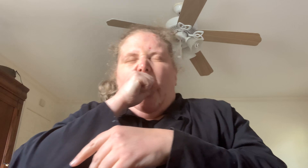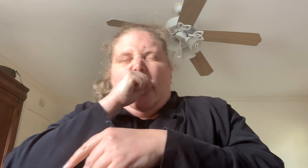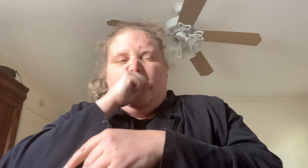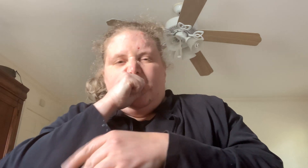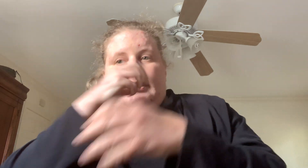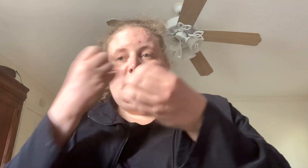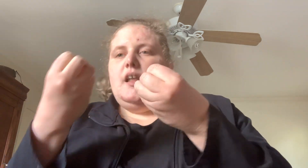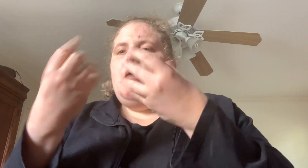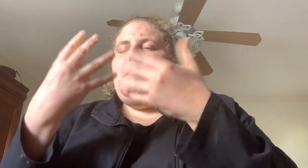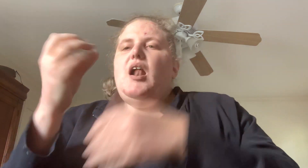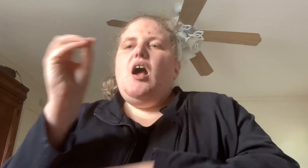used.